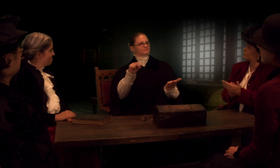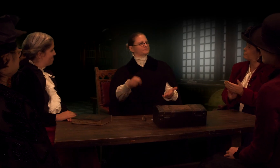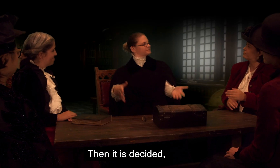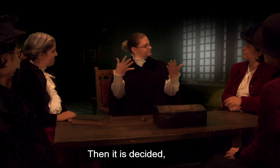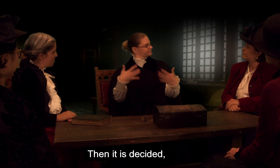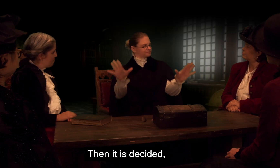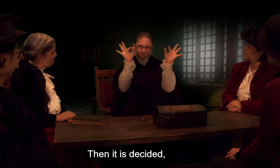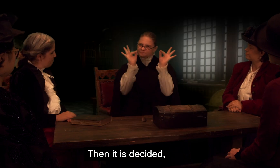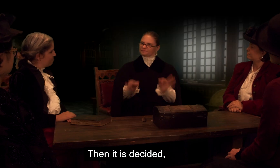Then it is decided.